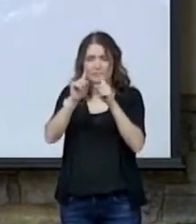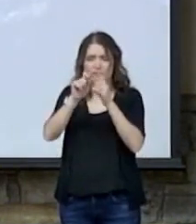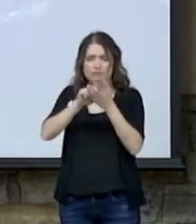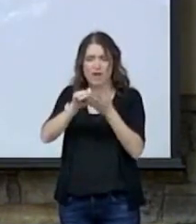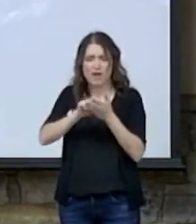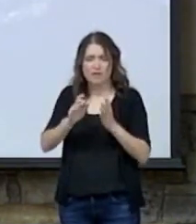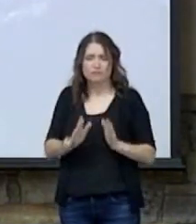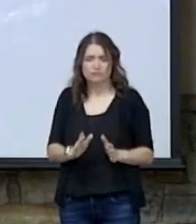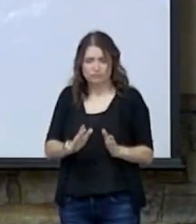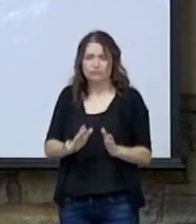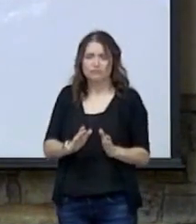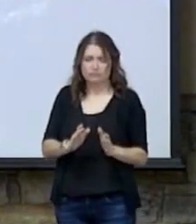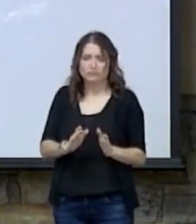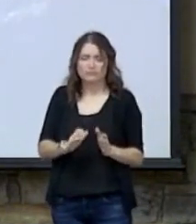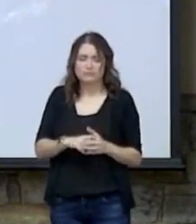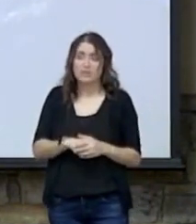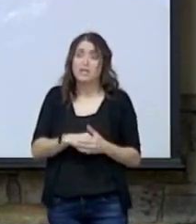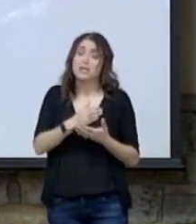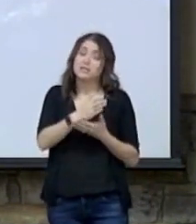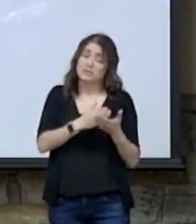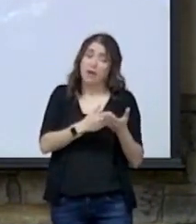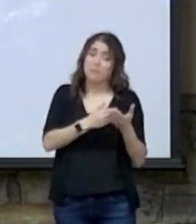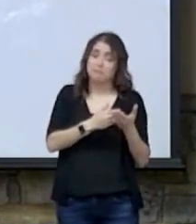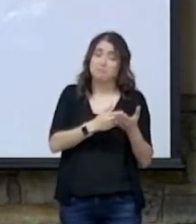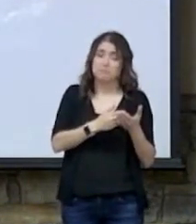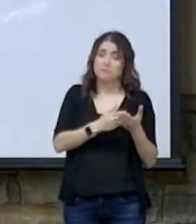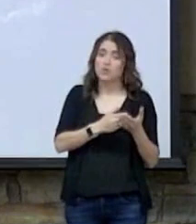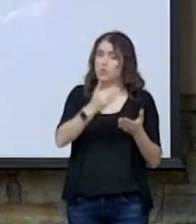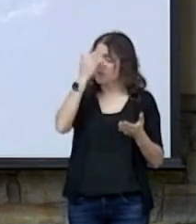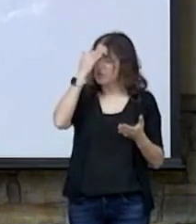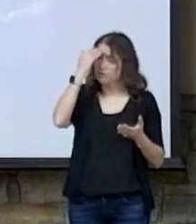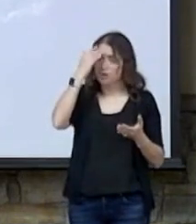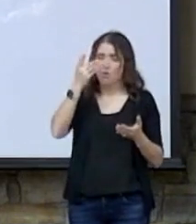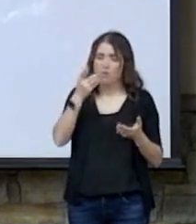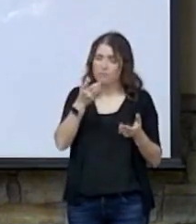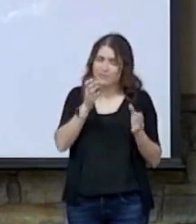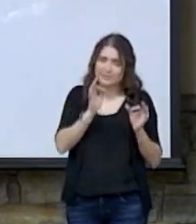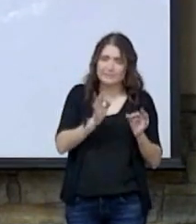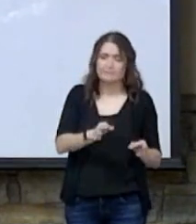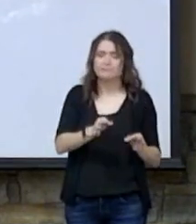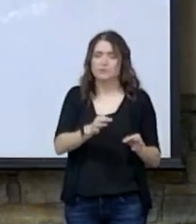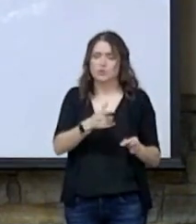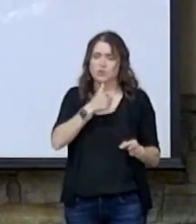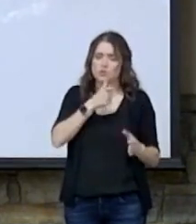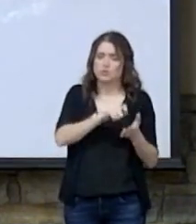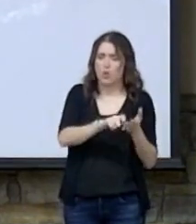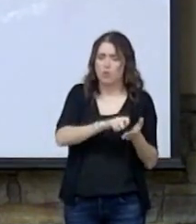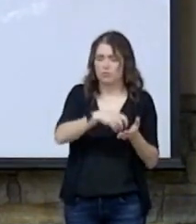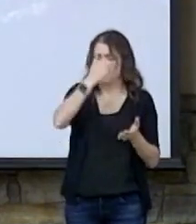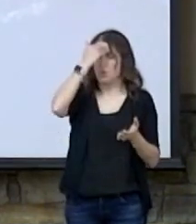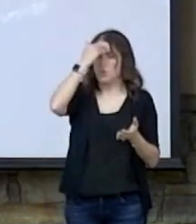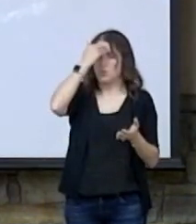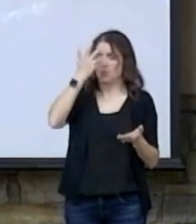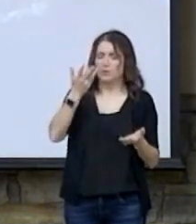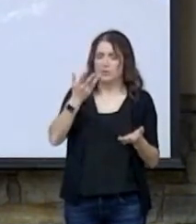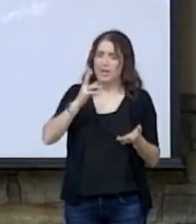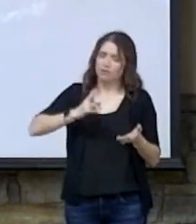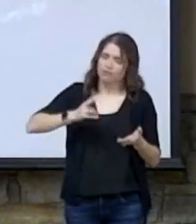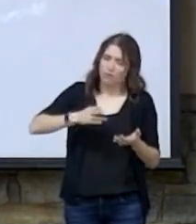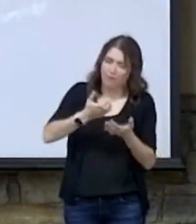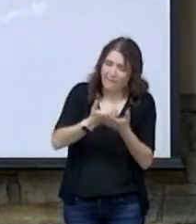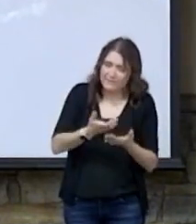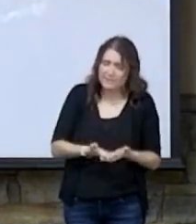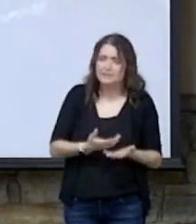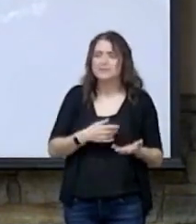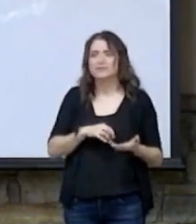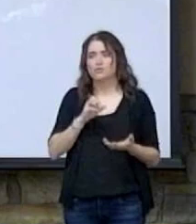to the Psalms. Some Psalms we can say with a high degree of assurance who wrote them. There's historical evidence or